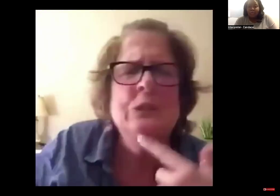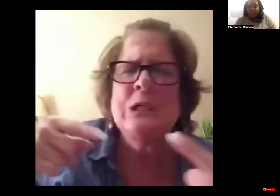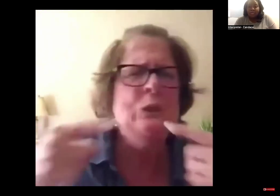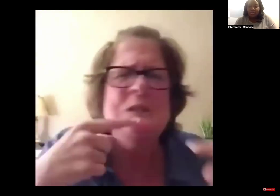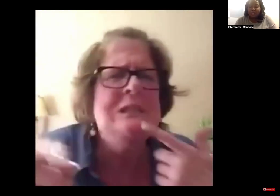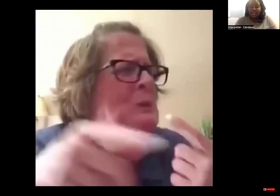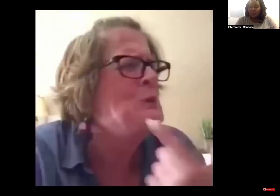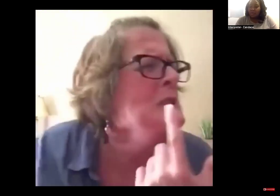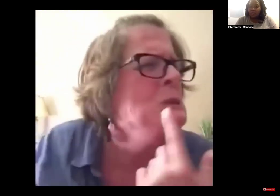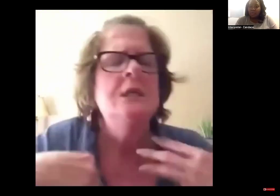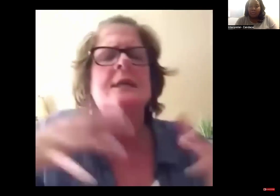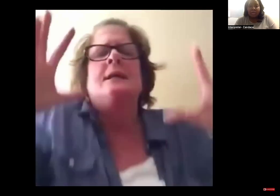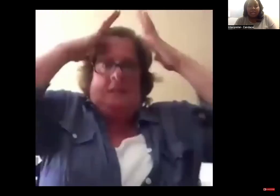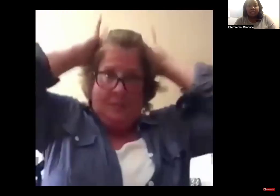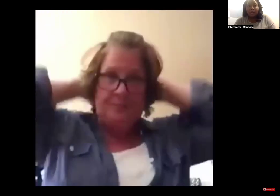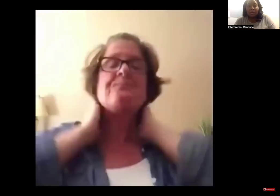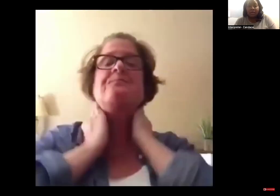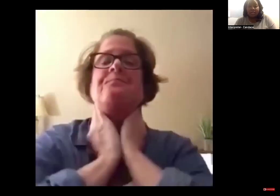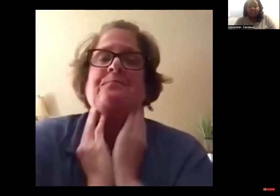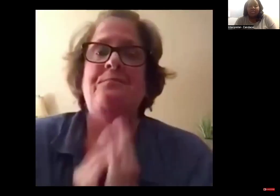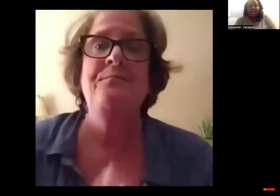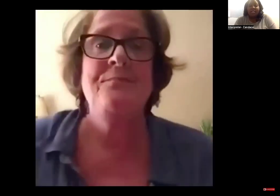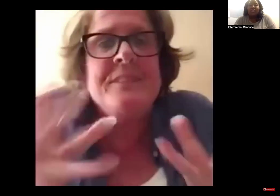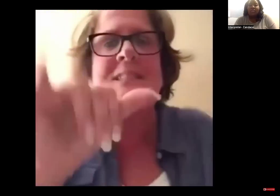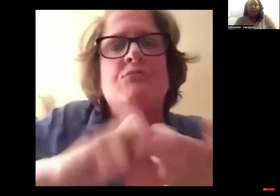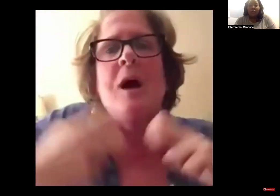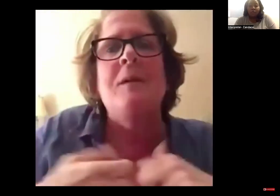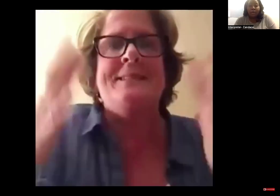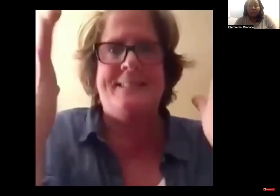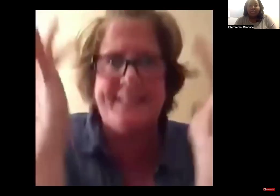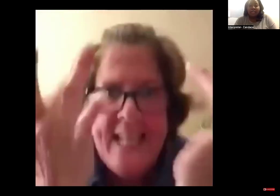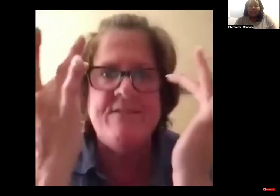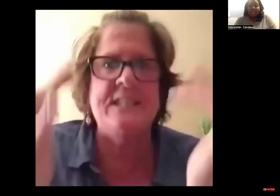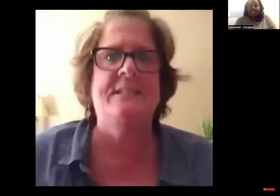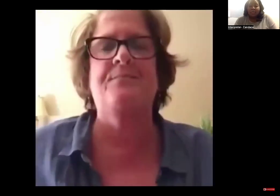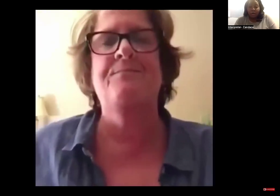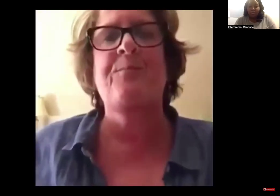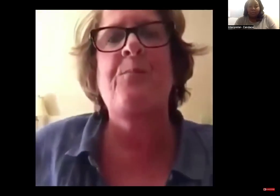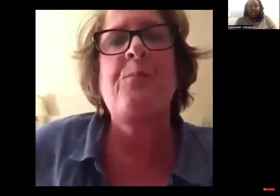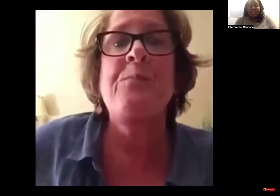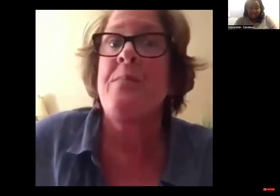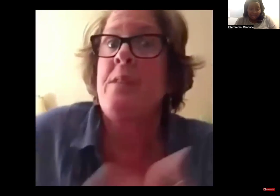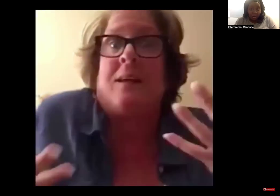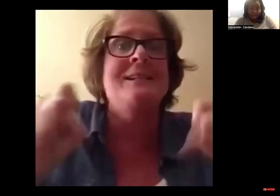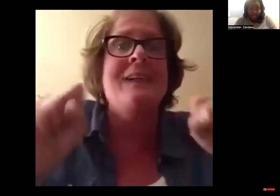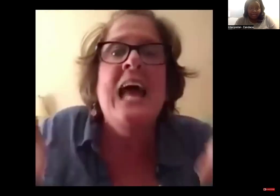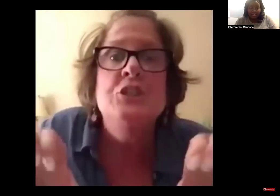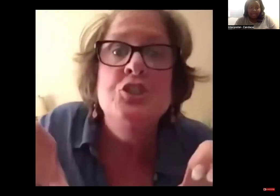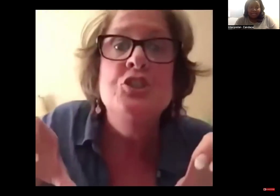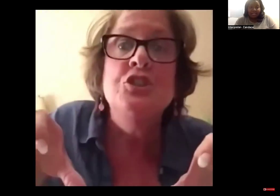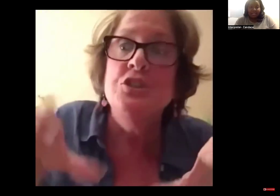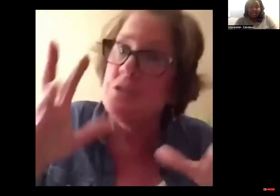just felt helpless. What are they saying? What are they doing? What is going on? And I just felt overwhelmed. That's the problem, and that is